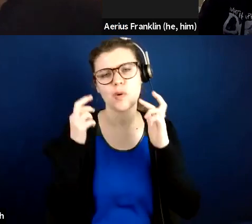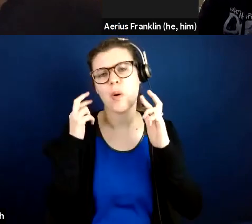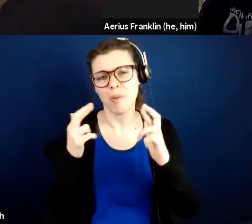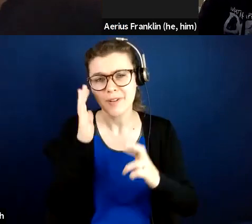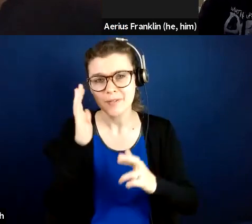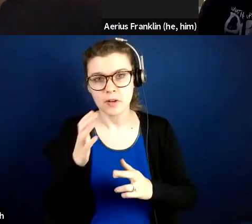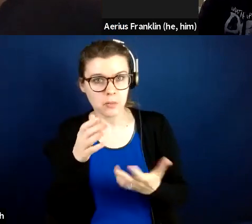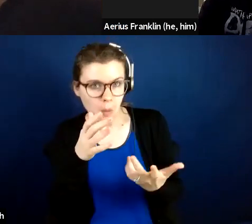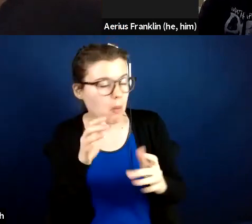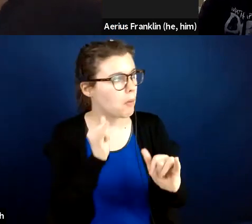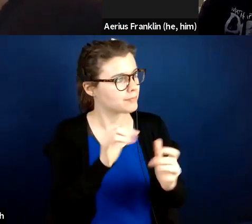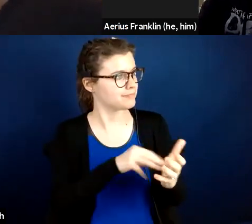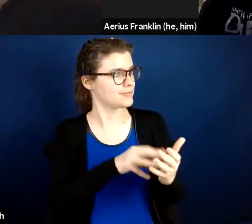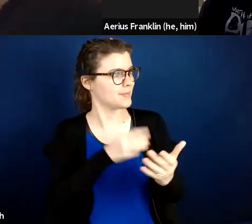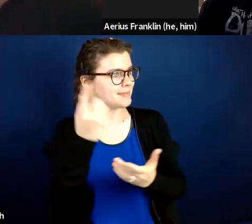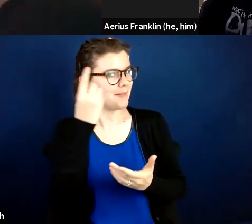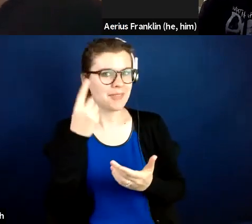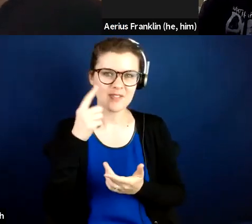was informational for some folks.